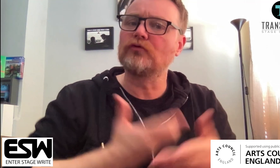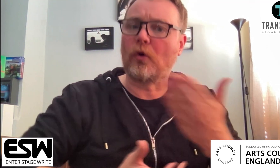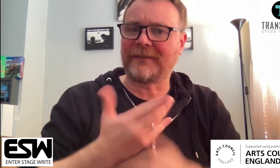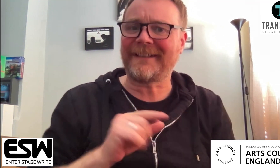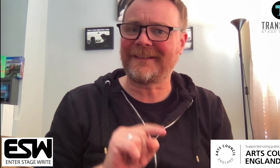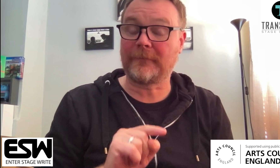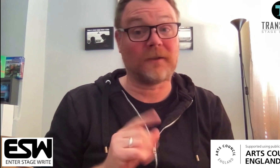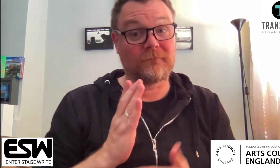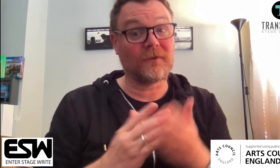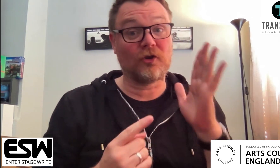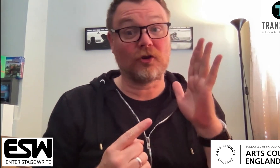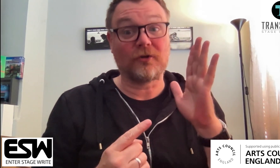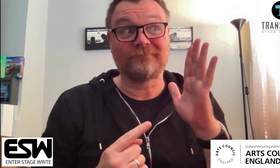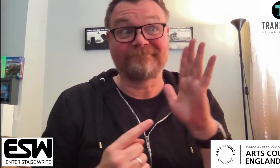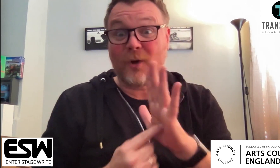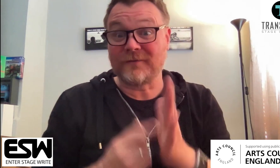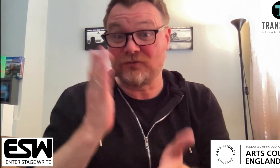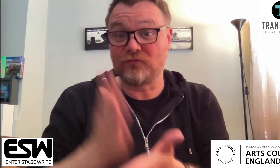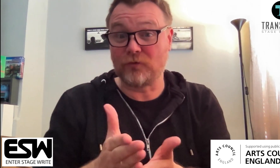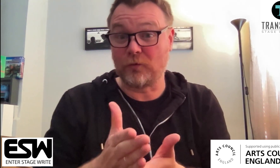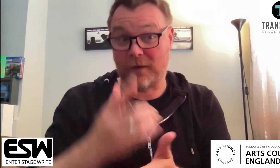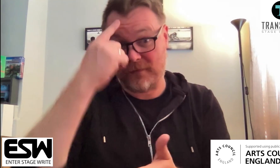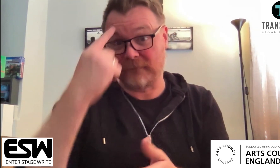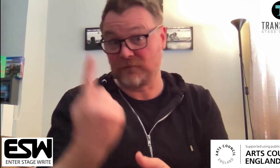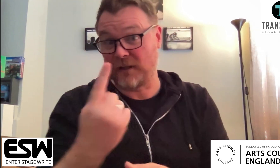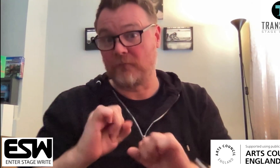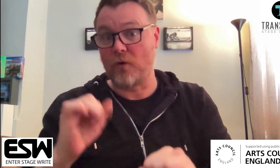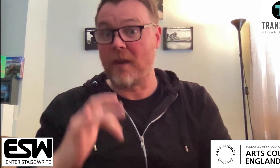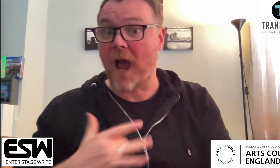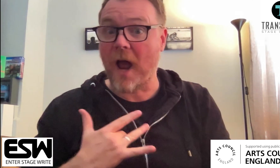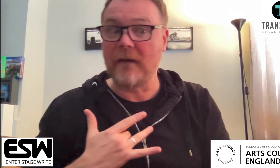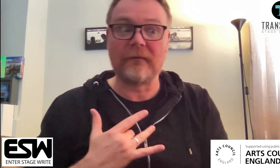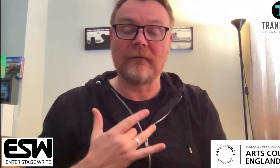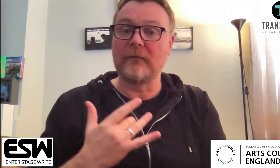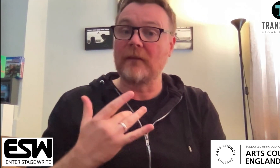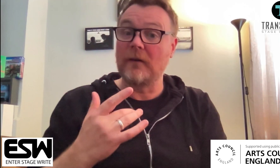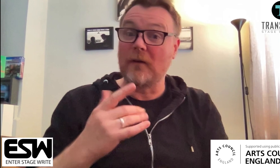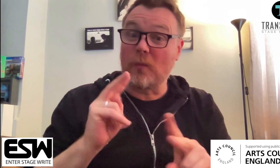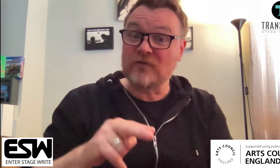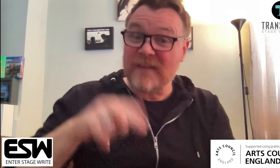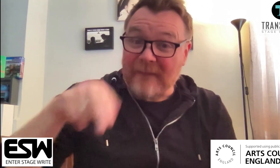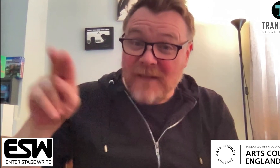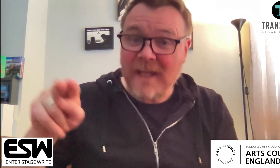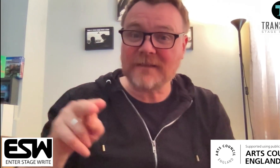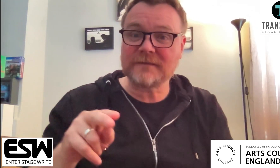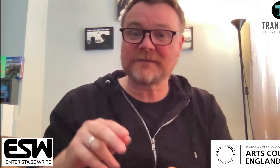story. Story is a very important and true thing that we need it in our life. If you think